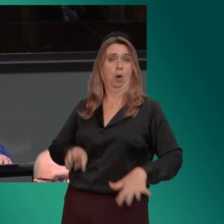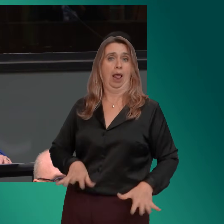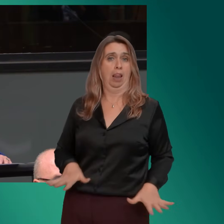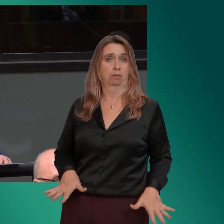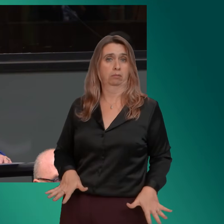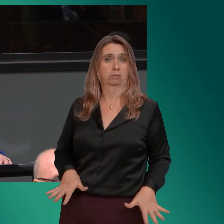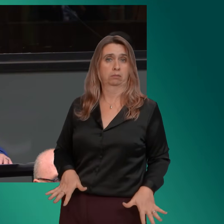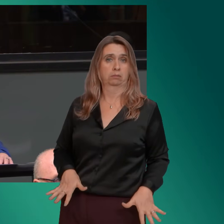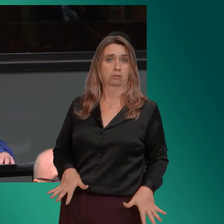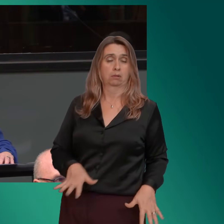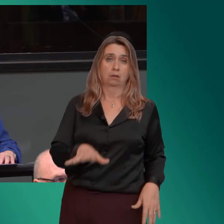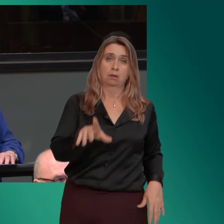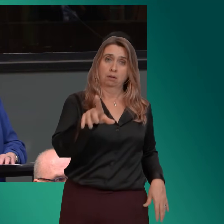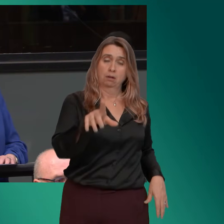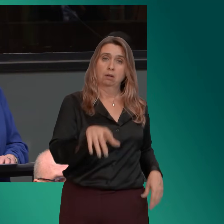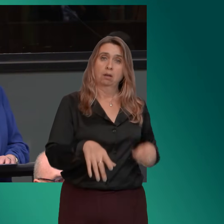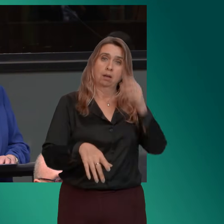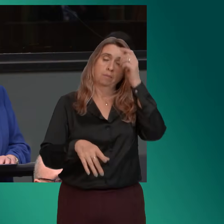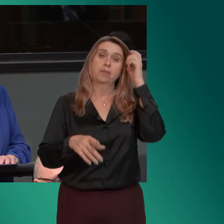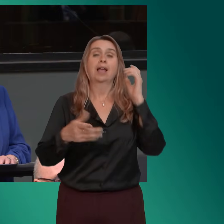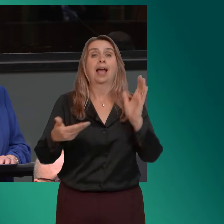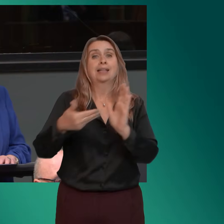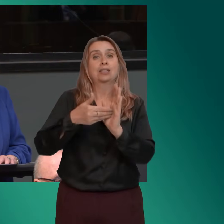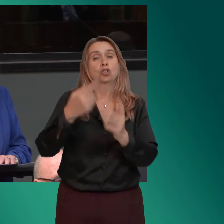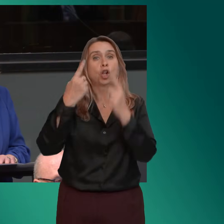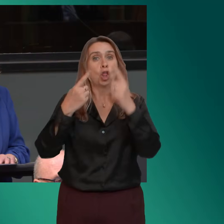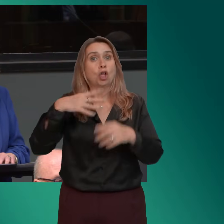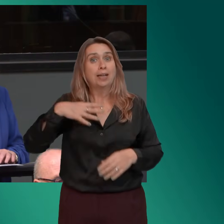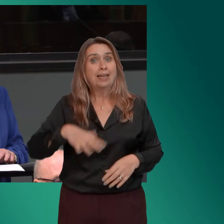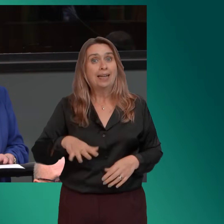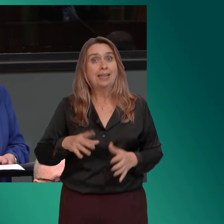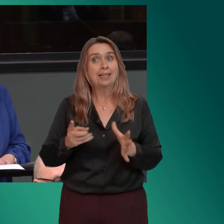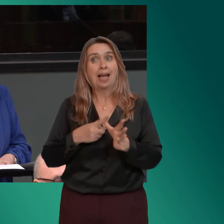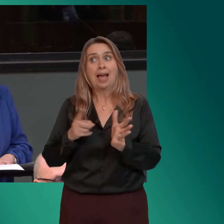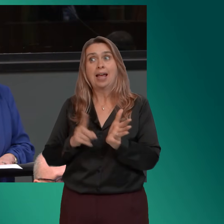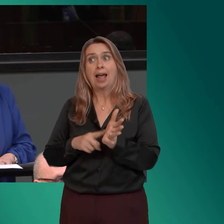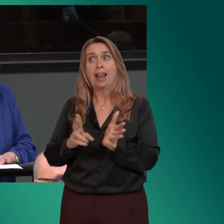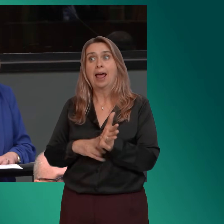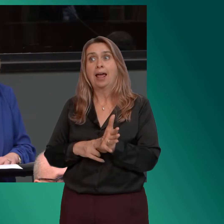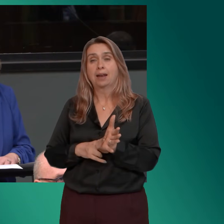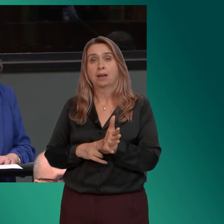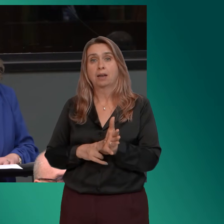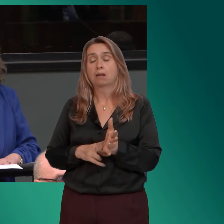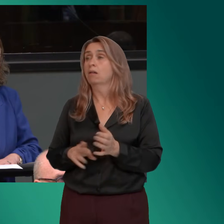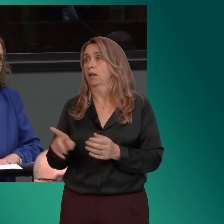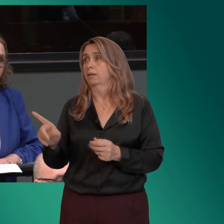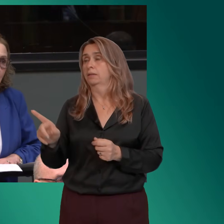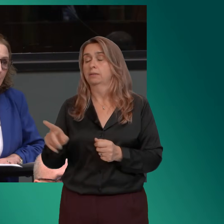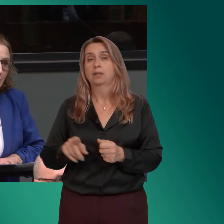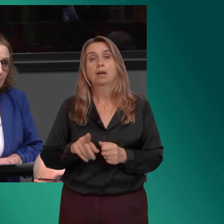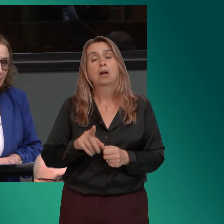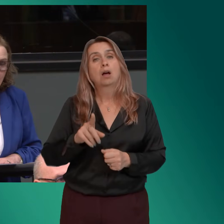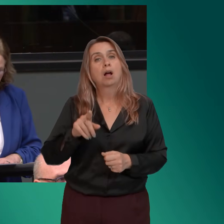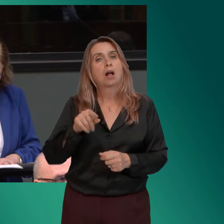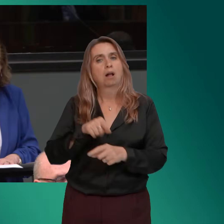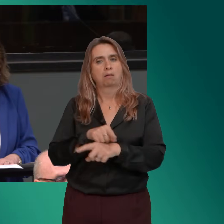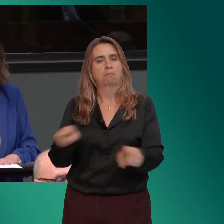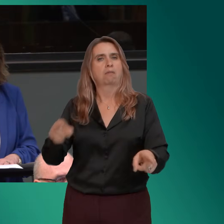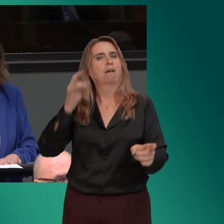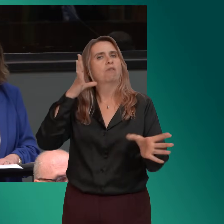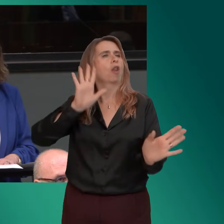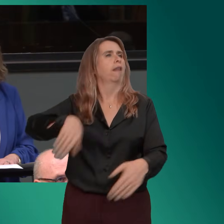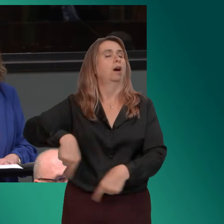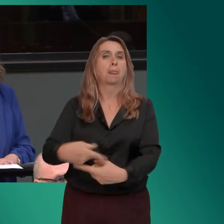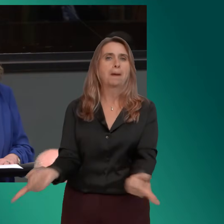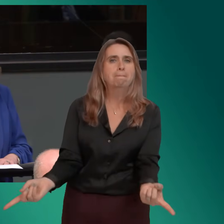fair, when it comes to ALN, when it comes to ALN, they are the unheard children of